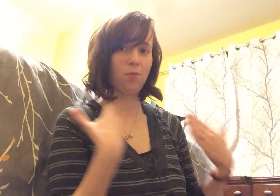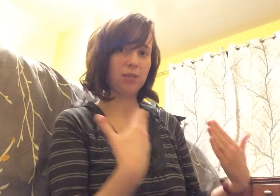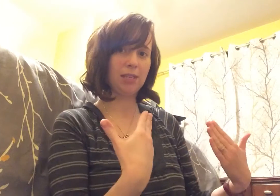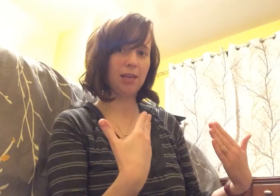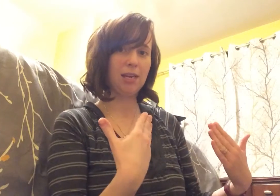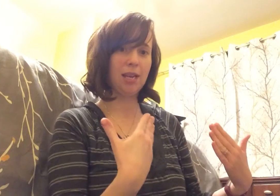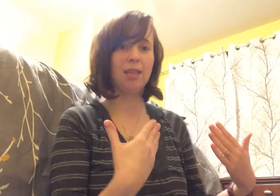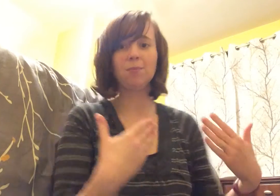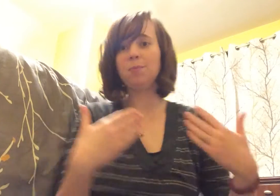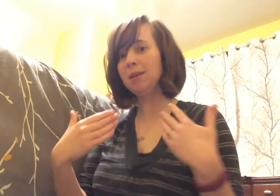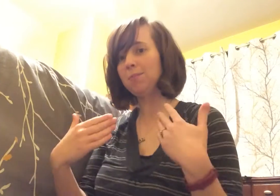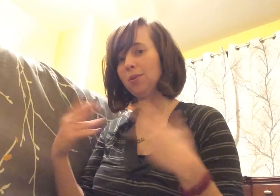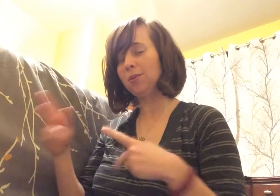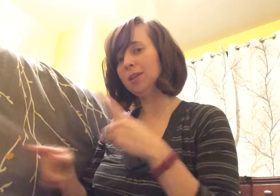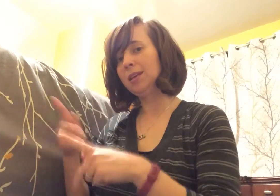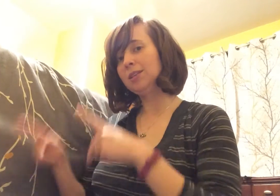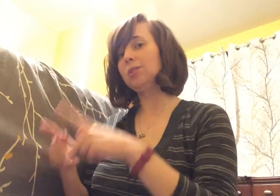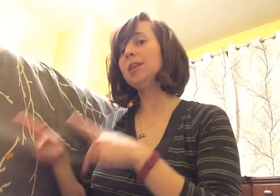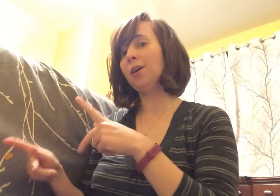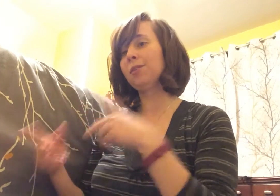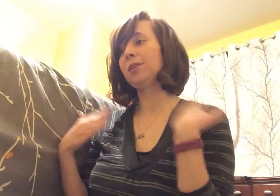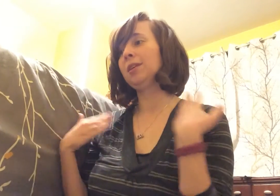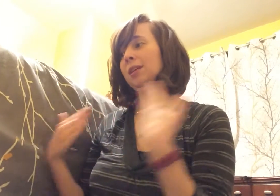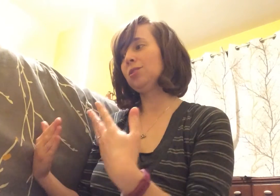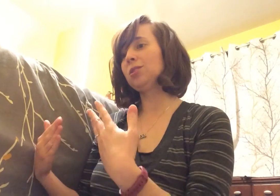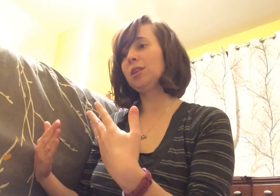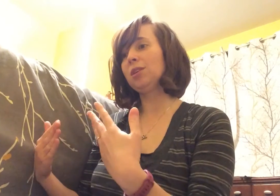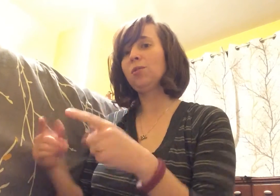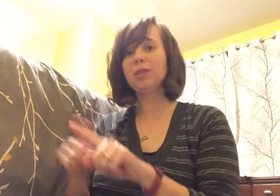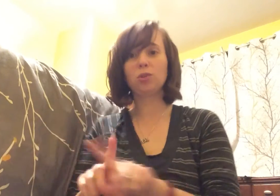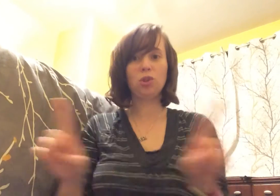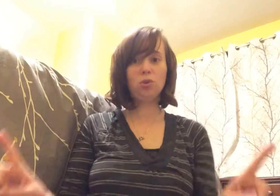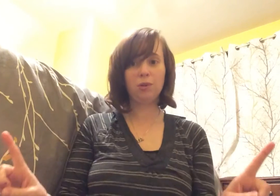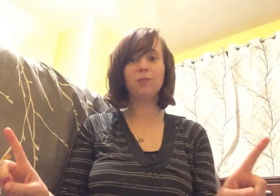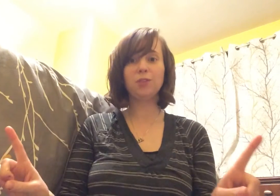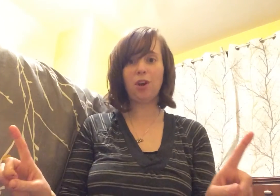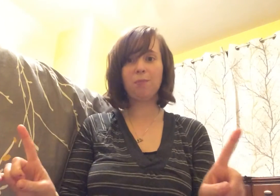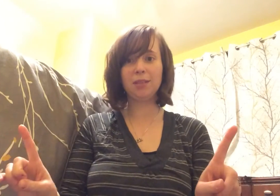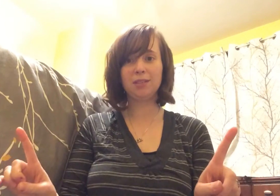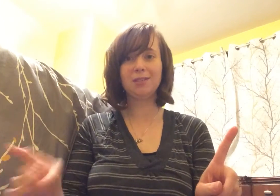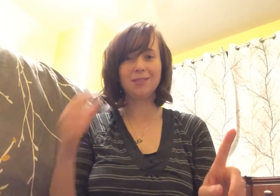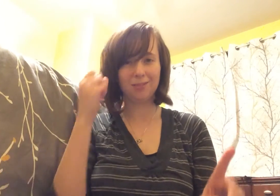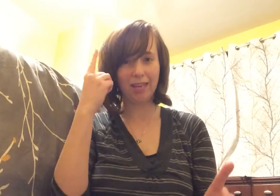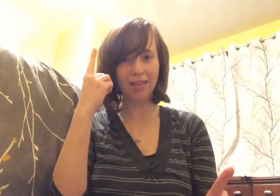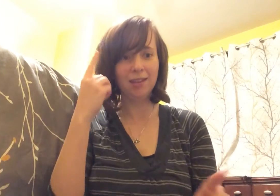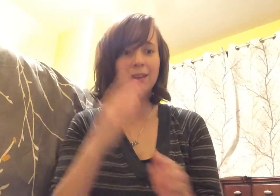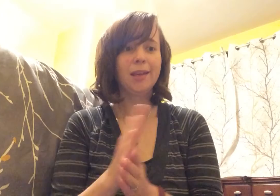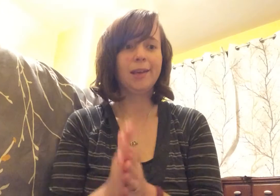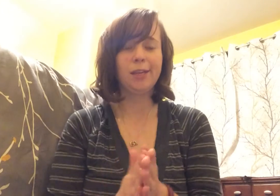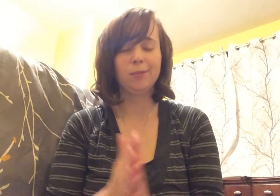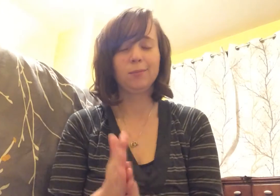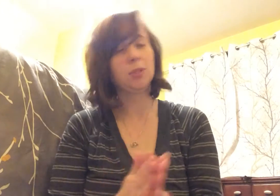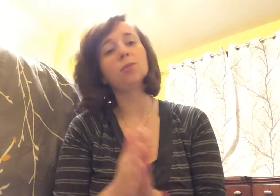one side, and then people to the other, just so that you know these are 2 different topics. Okay.